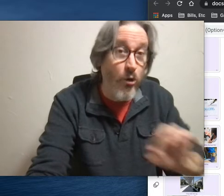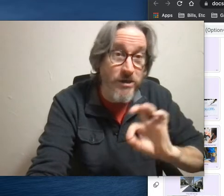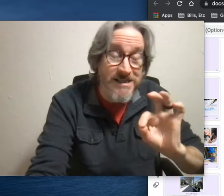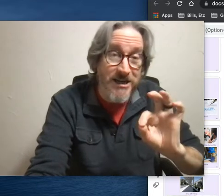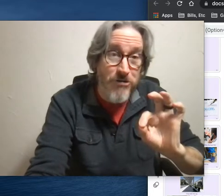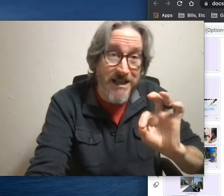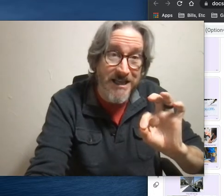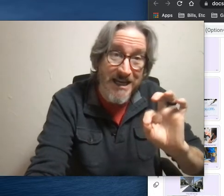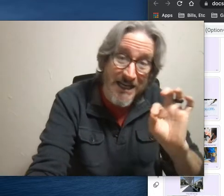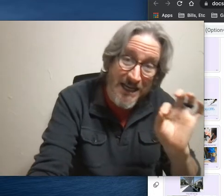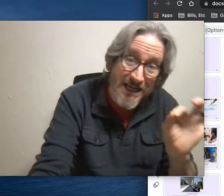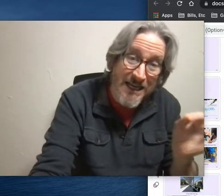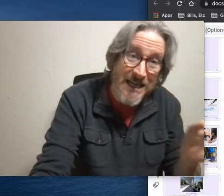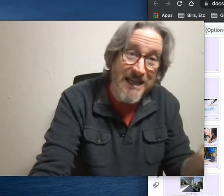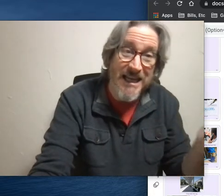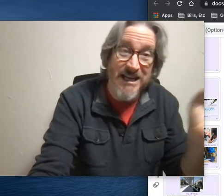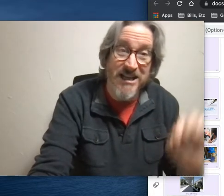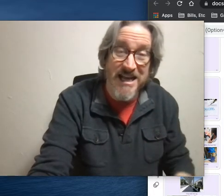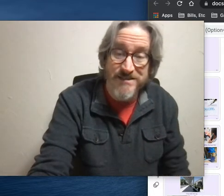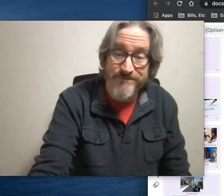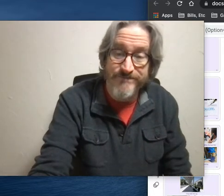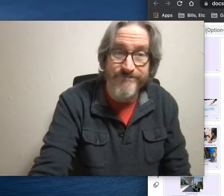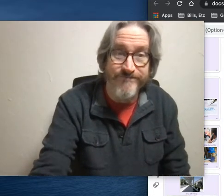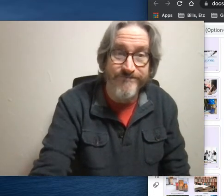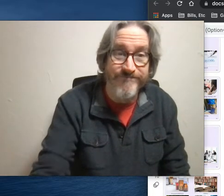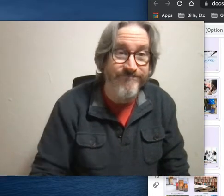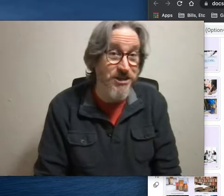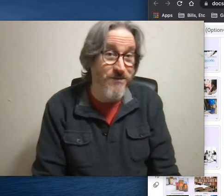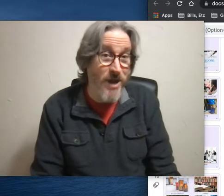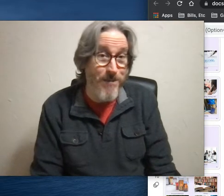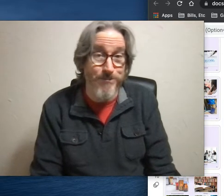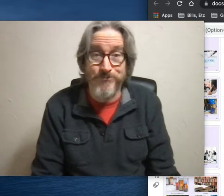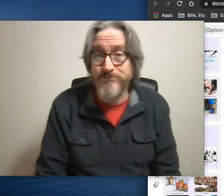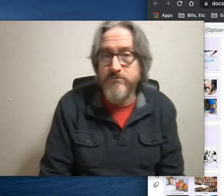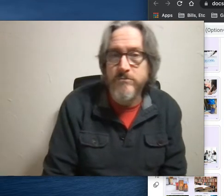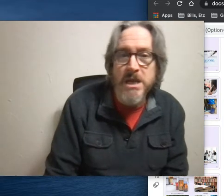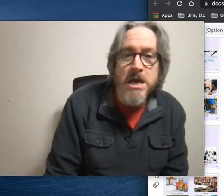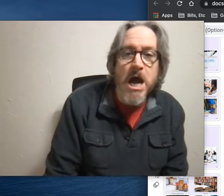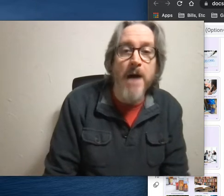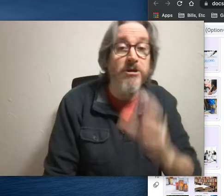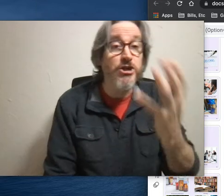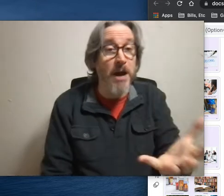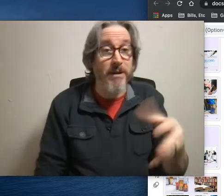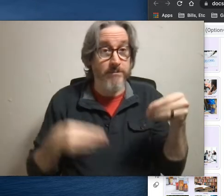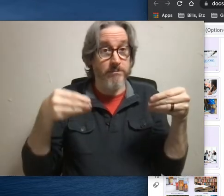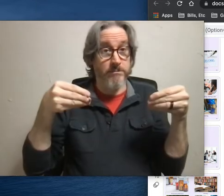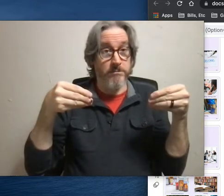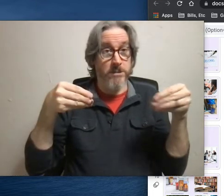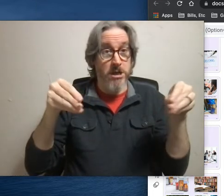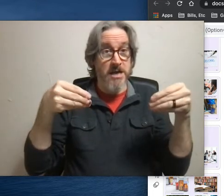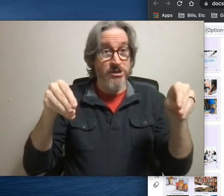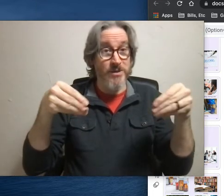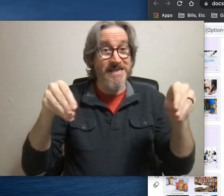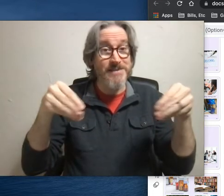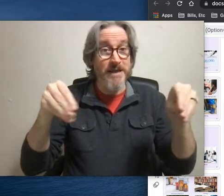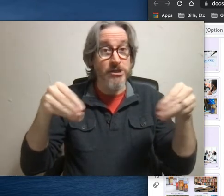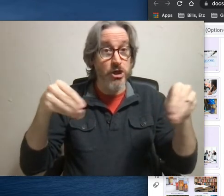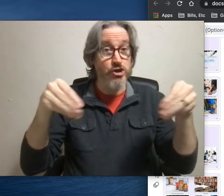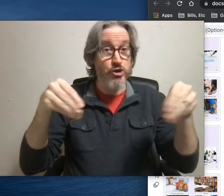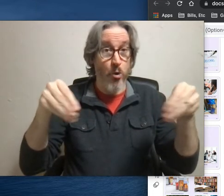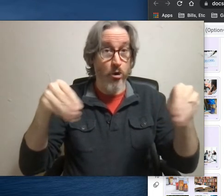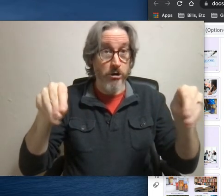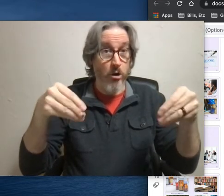I think I've only signed dry cleaning in class, teaching the vocab. Shopping. So this